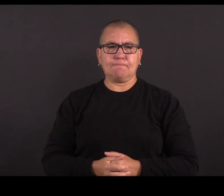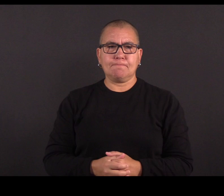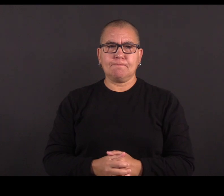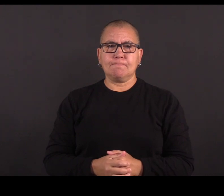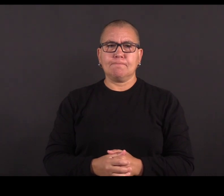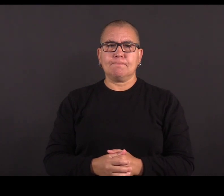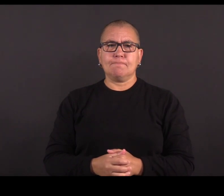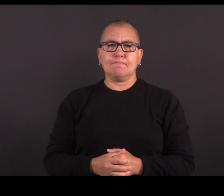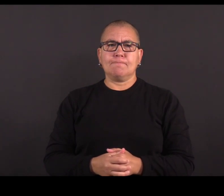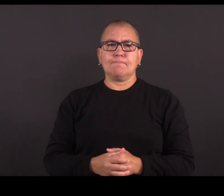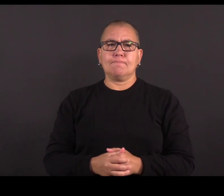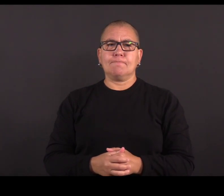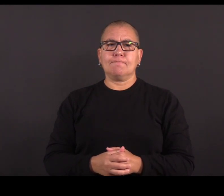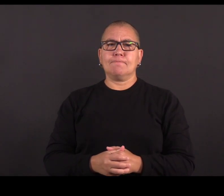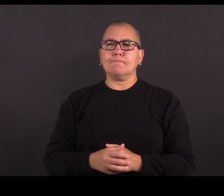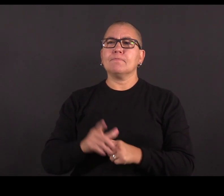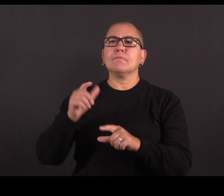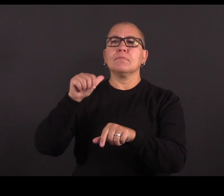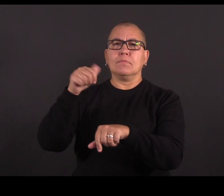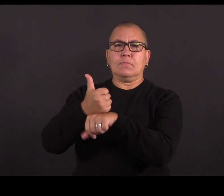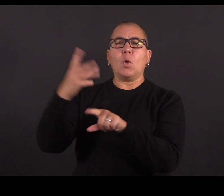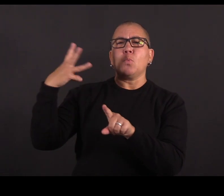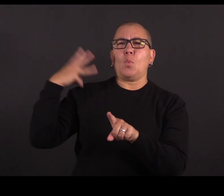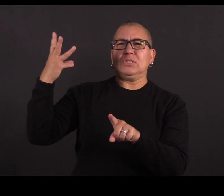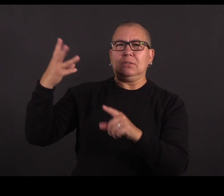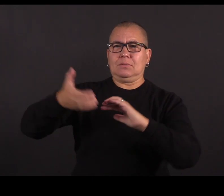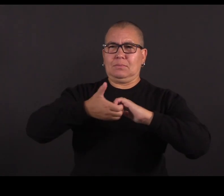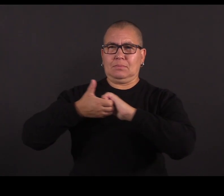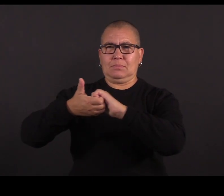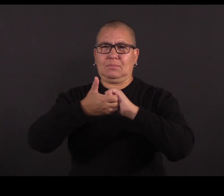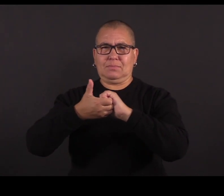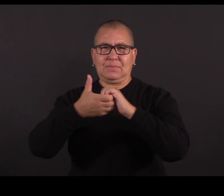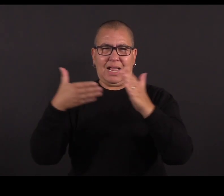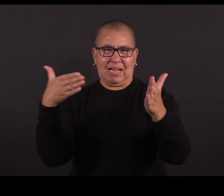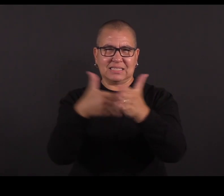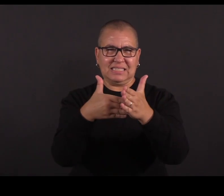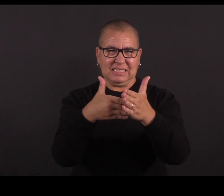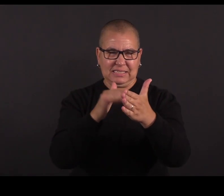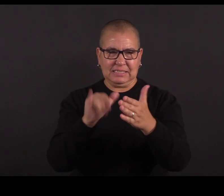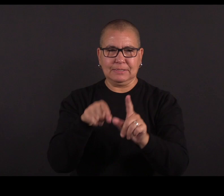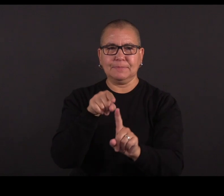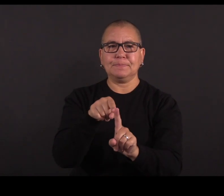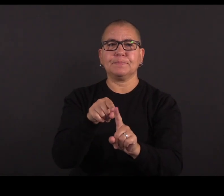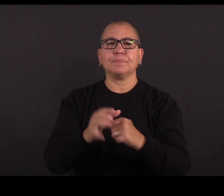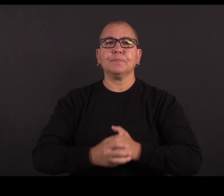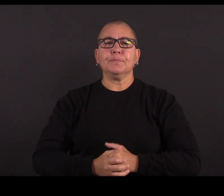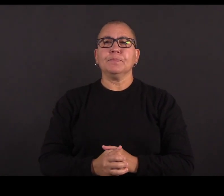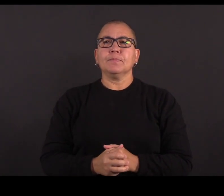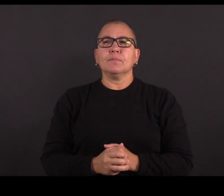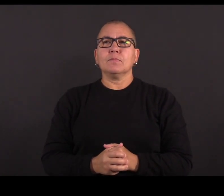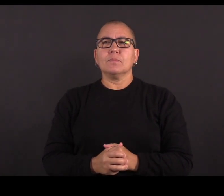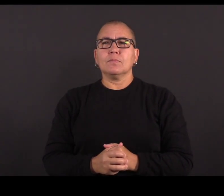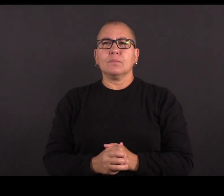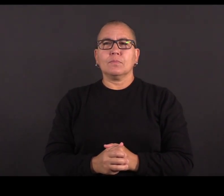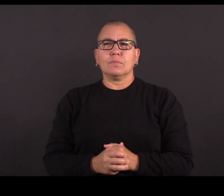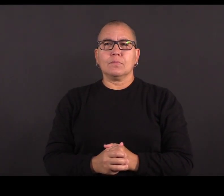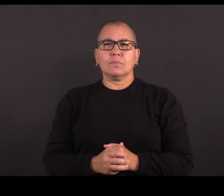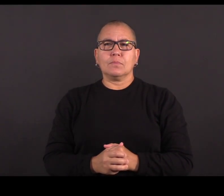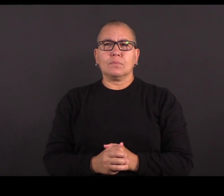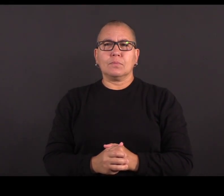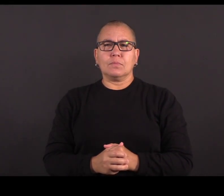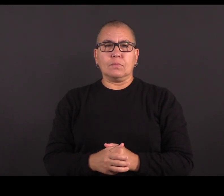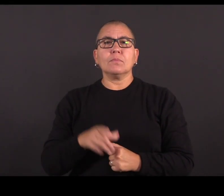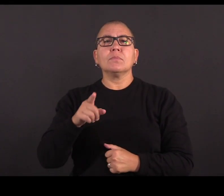Violence. This model builds on the housing first philosophy used in the greater community